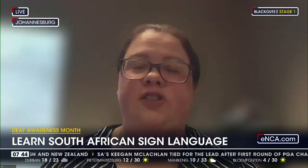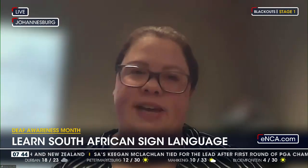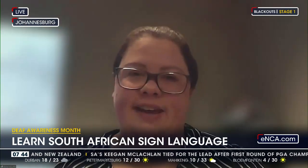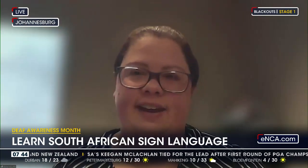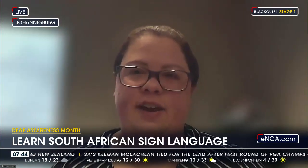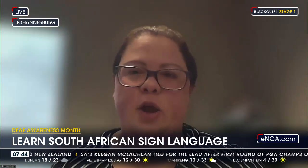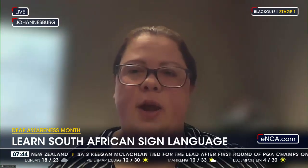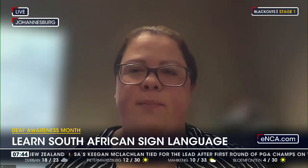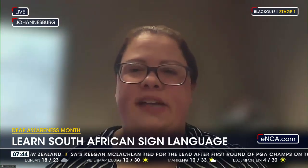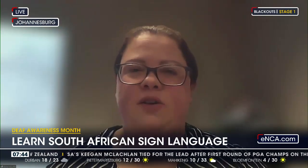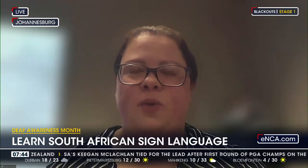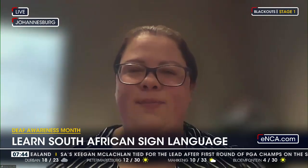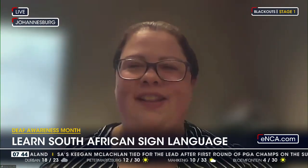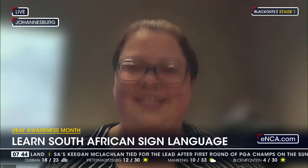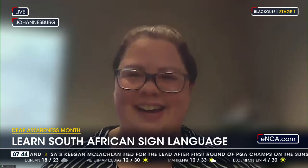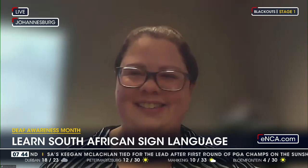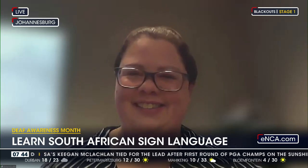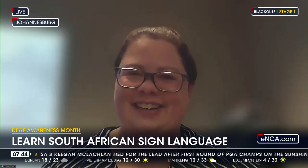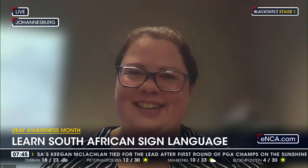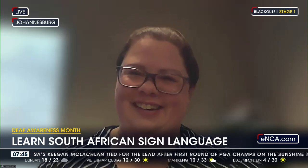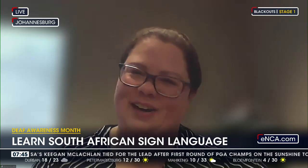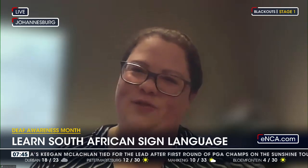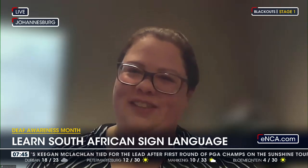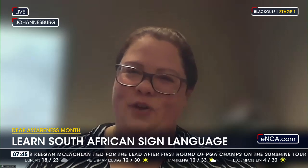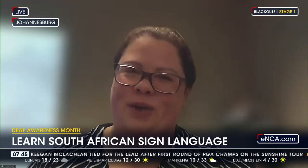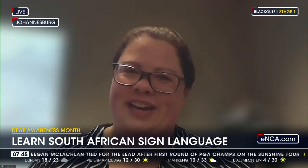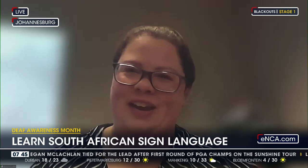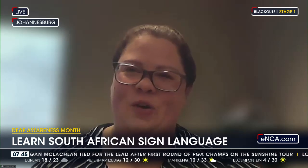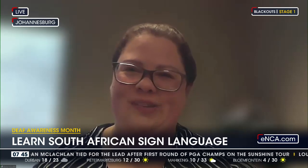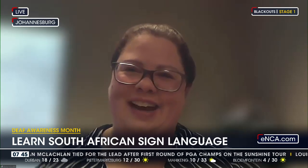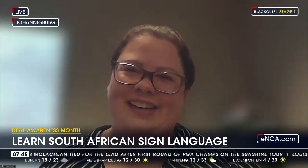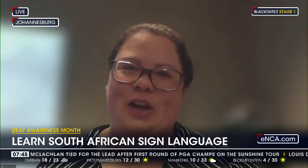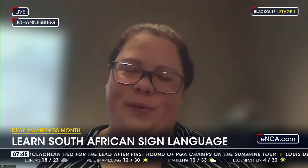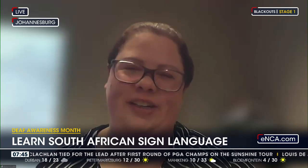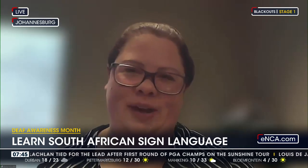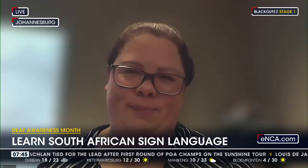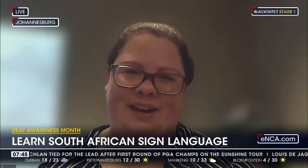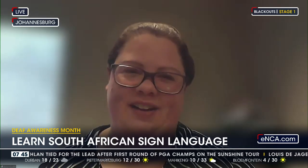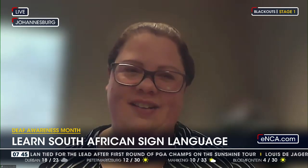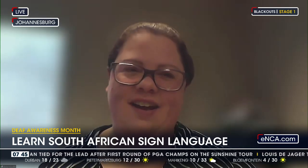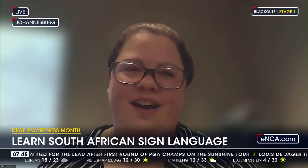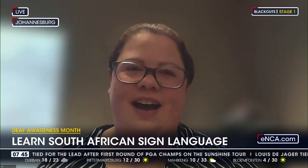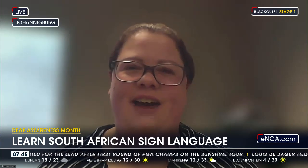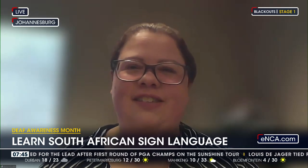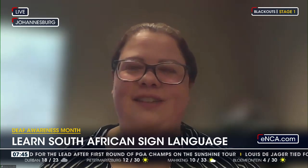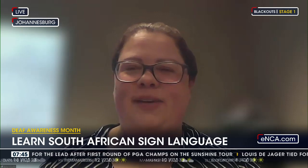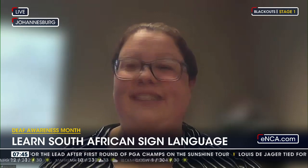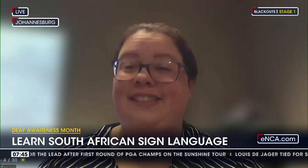when you're speaking, but what about the signs that get done in front of your body? lower at your hip level. Yeah. How does somebody